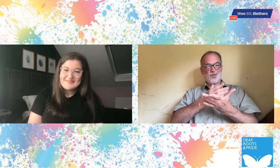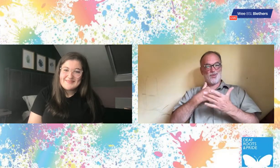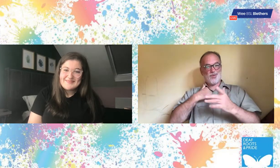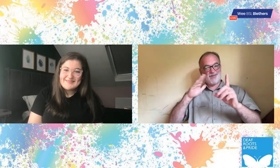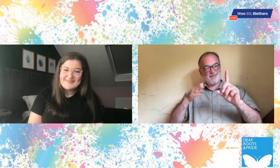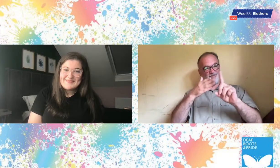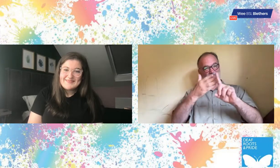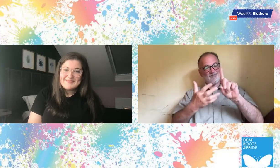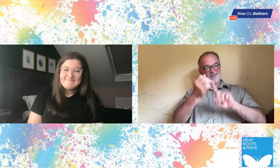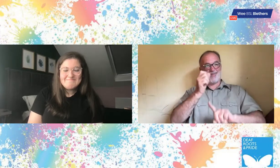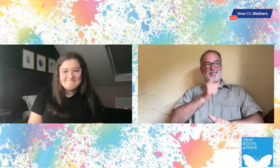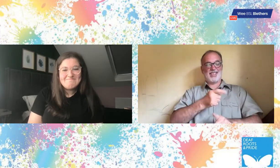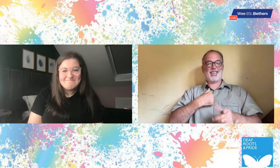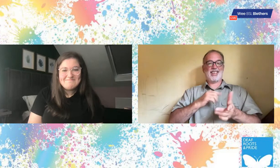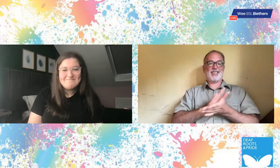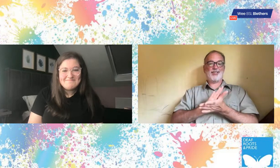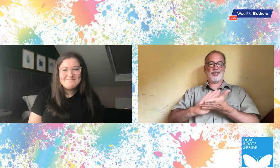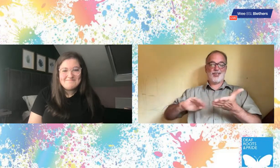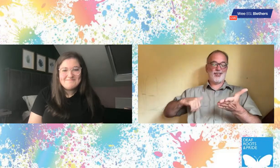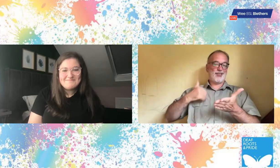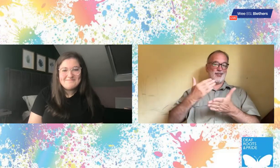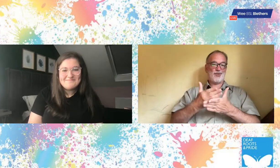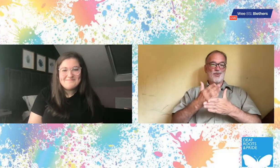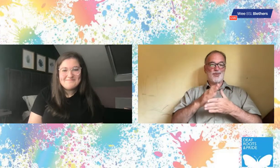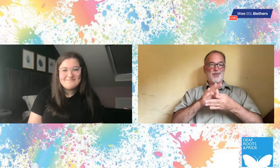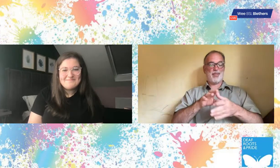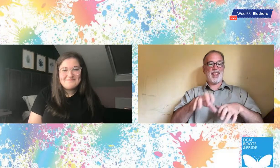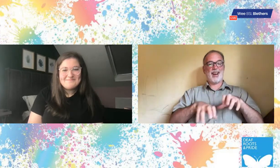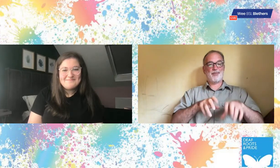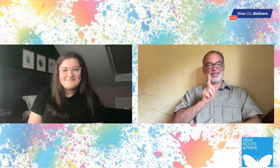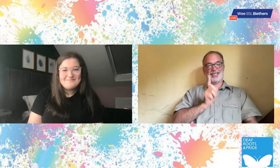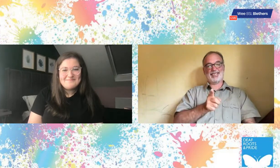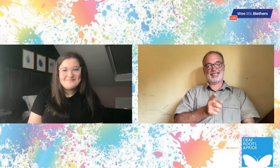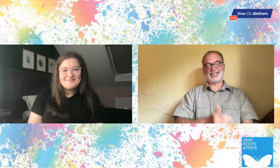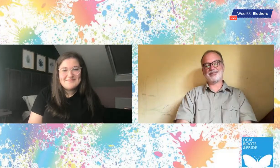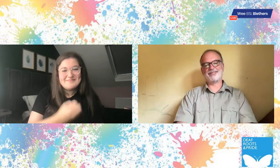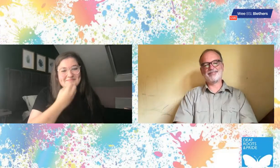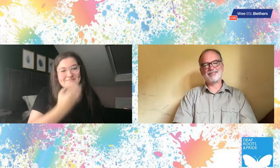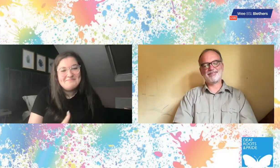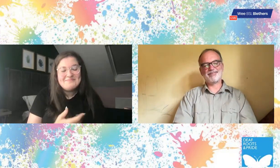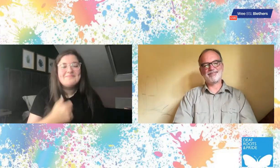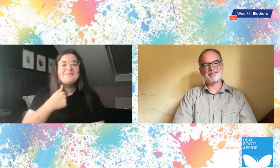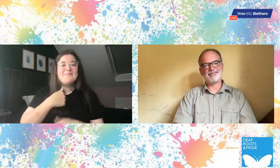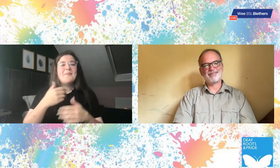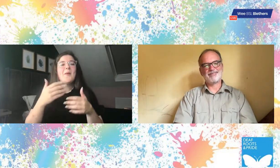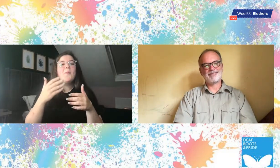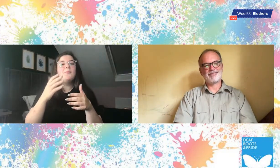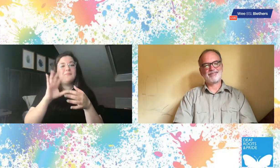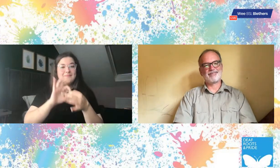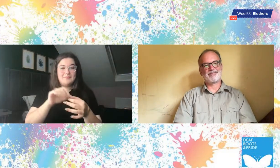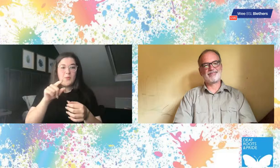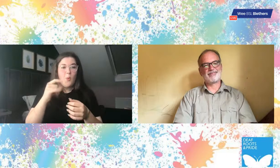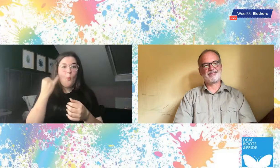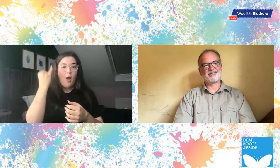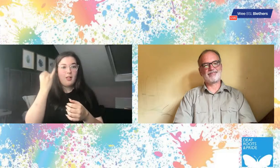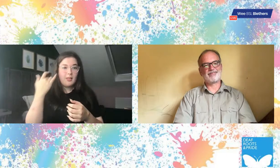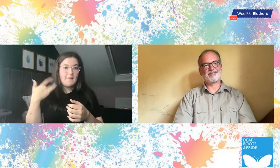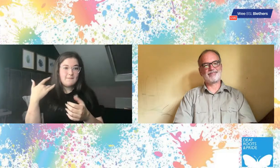wildlife park and managed to realize my dream. I got there in the end. It's been a bit of a journey, but yeah, I work with